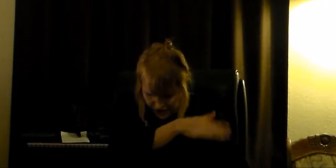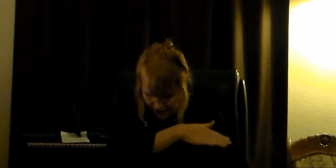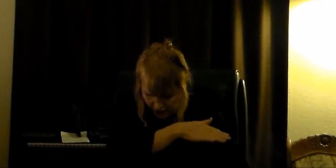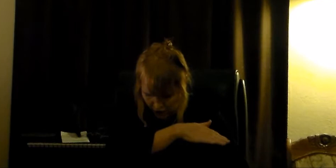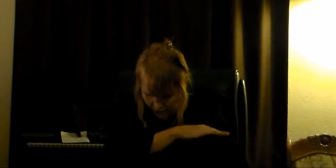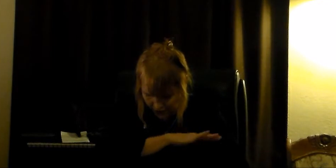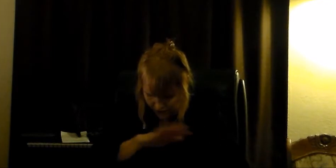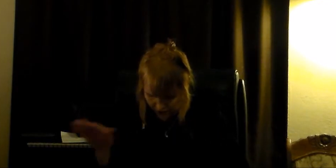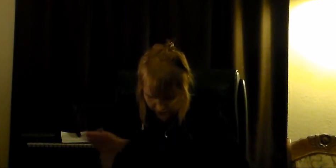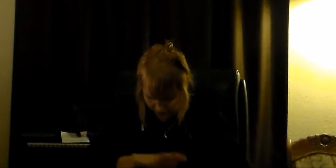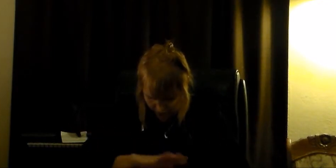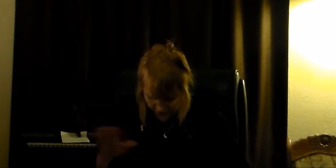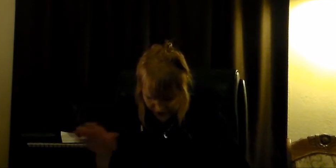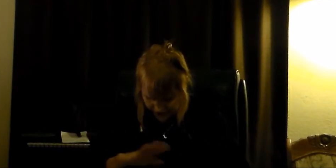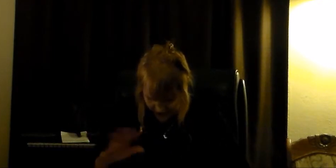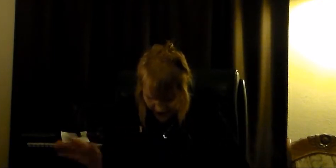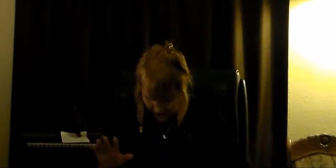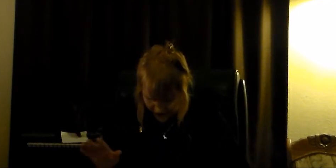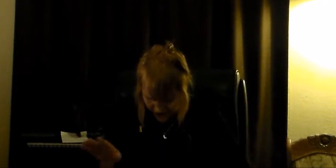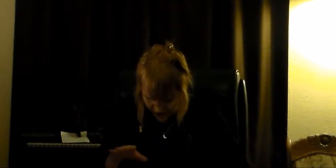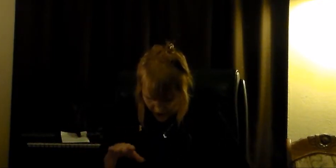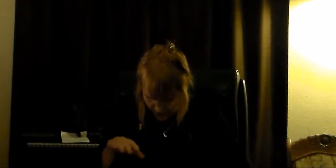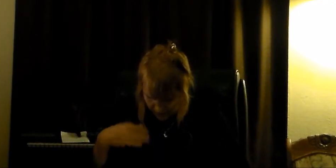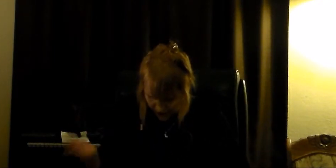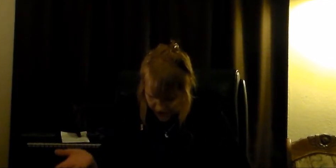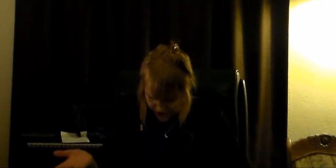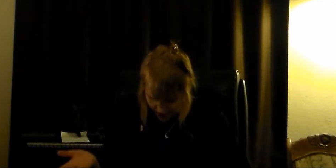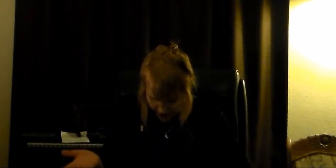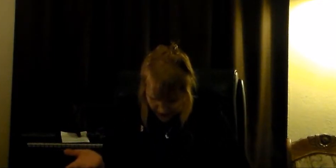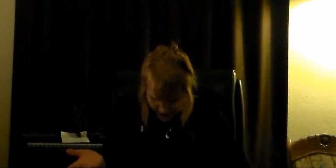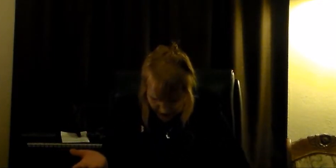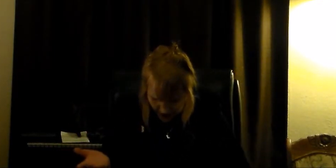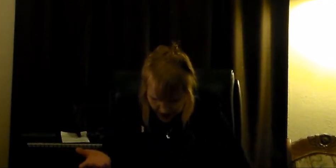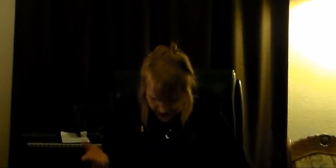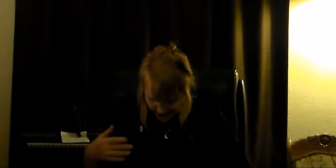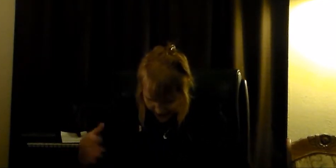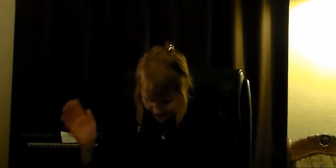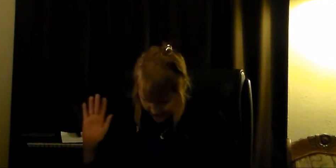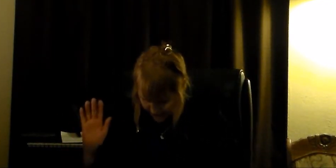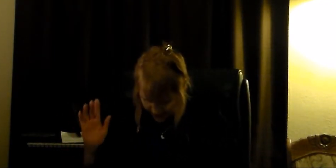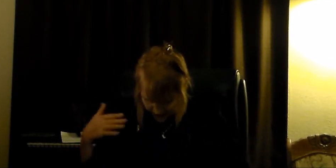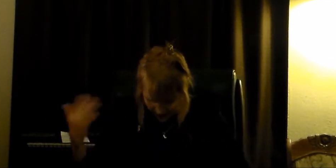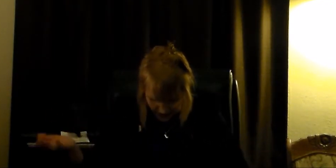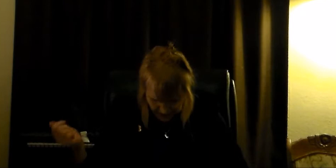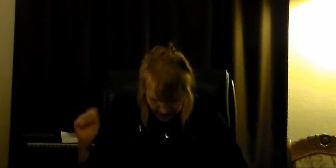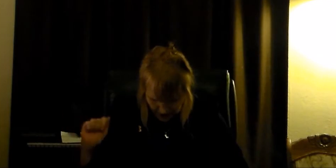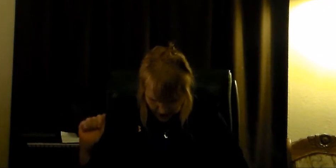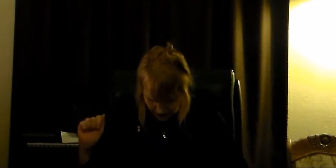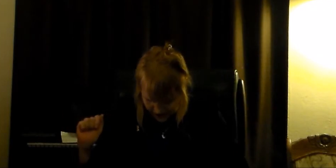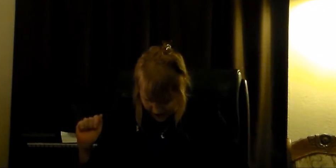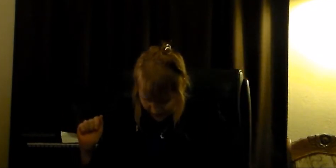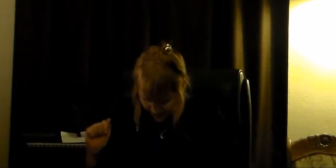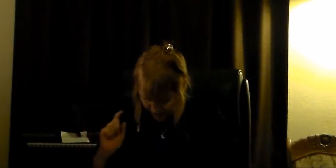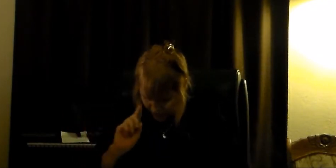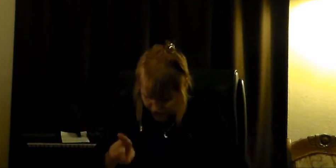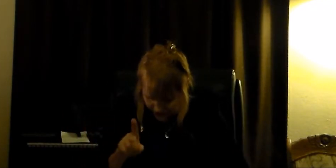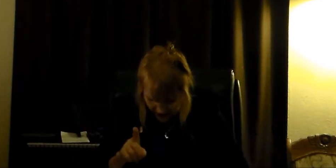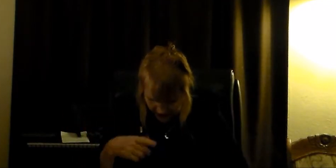ago, here on earth for over 30 years. Preached, taught about God's kingdom, done miracles, and people were jealous